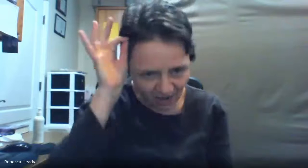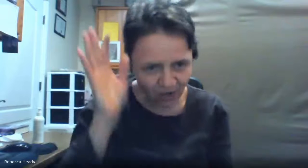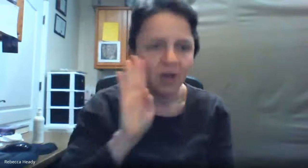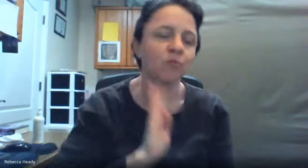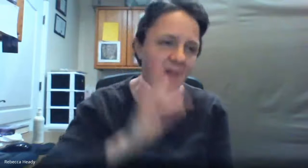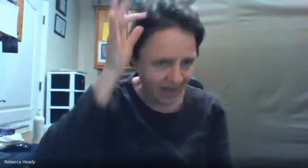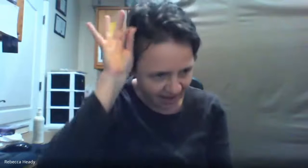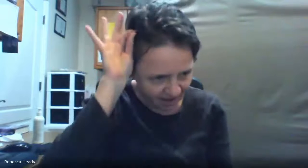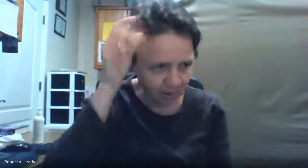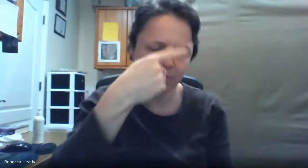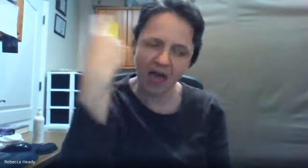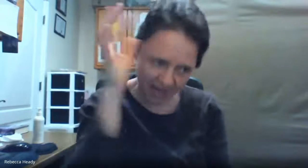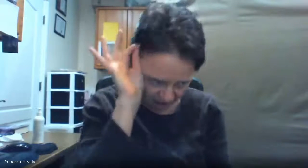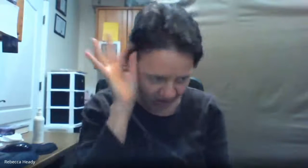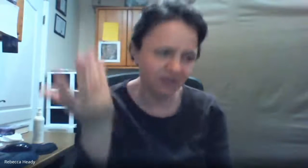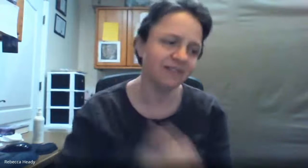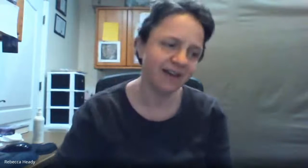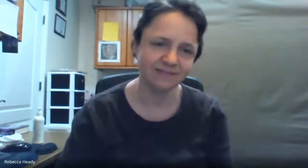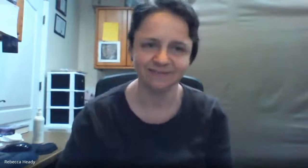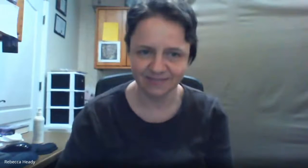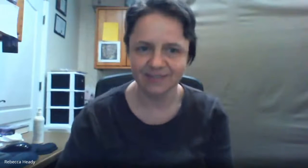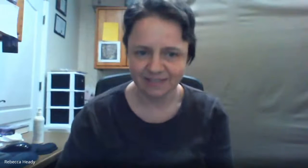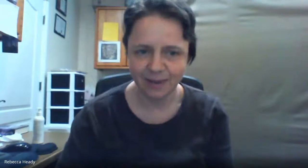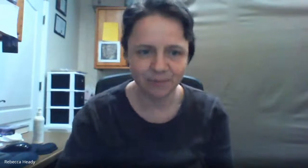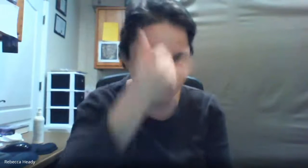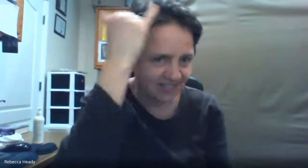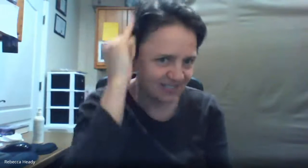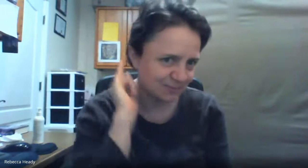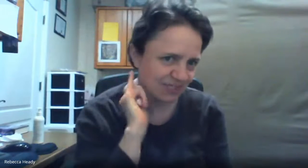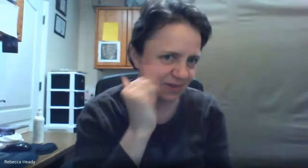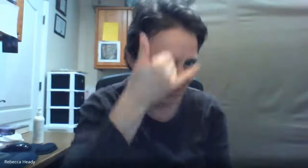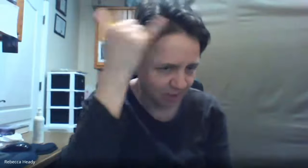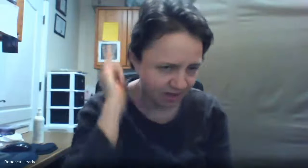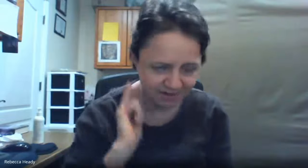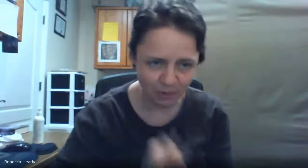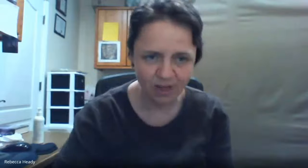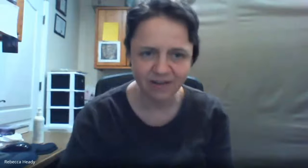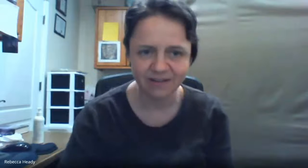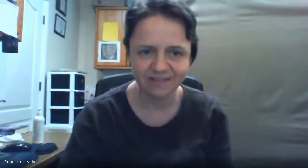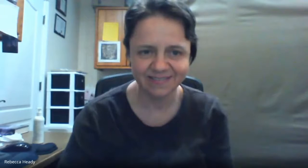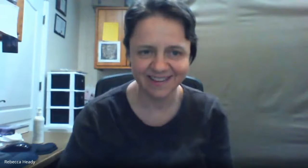hair, brown hair, black hair. Yeah. Yep, but this is specifically blonde. You're blonde. Yeah.